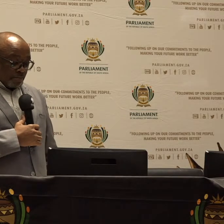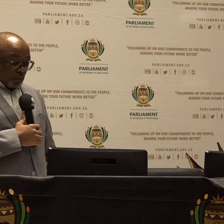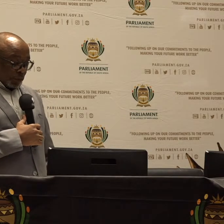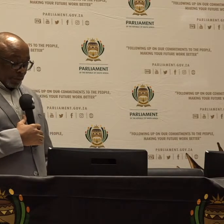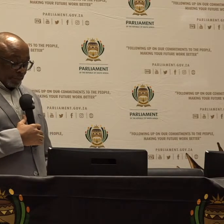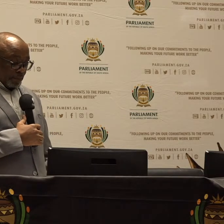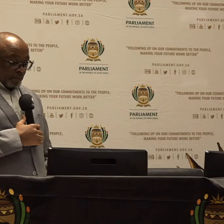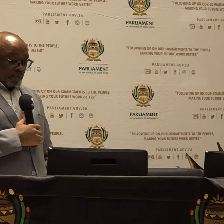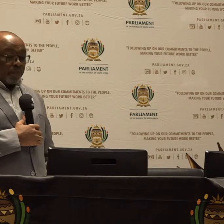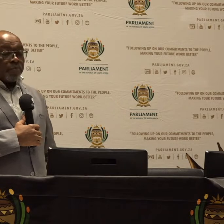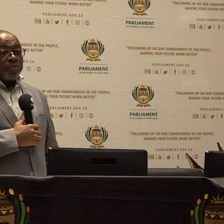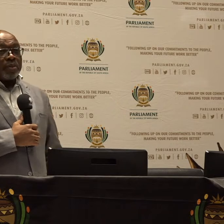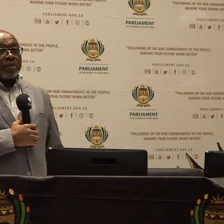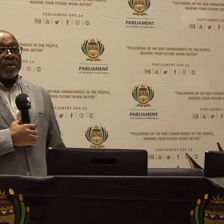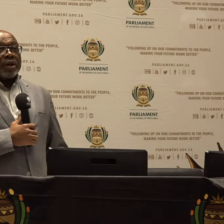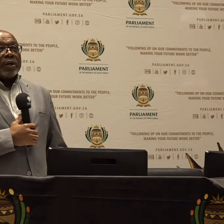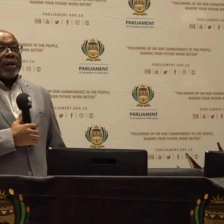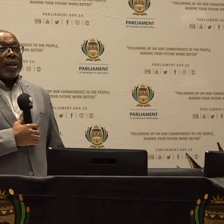transportation